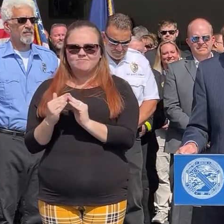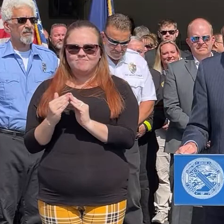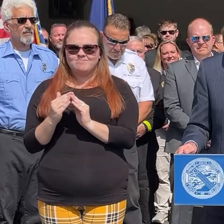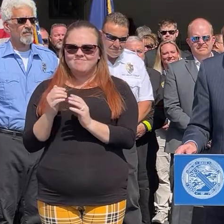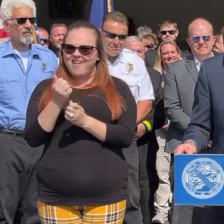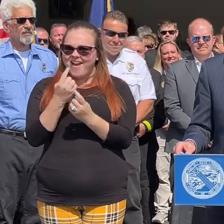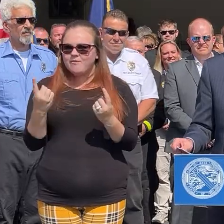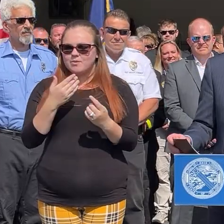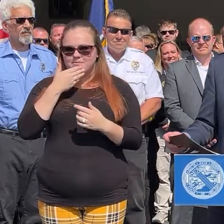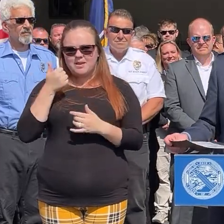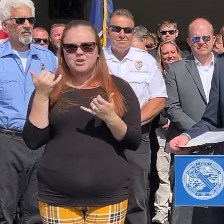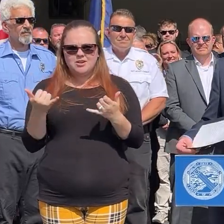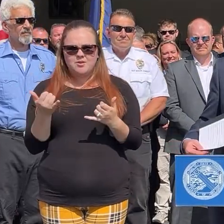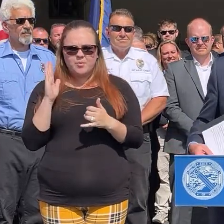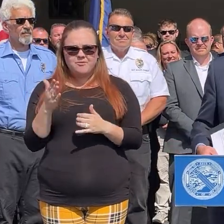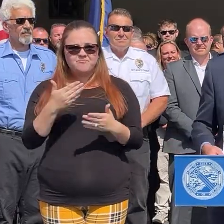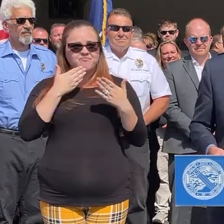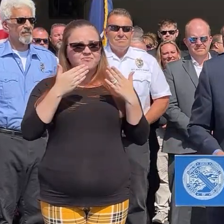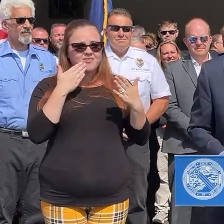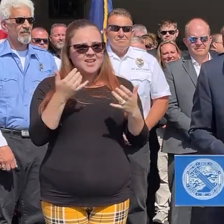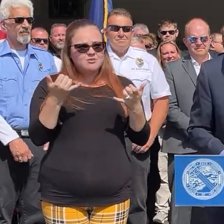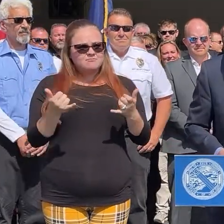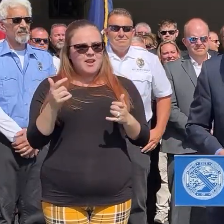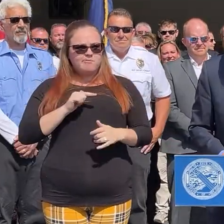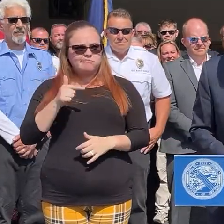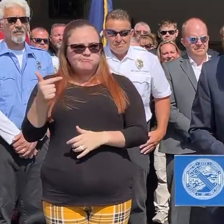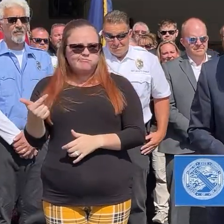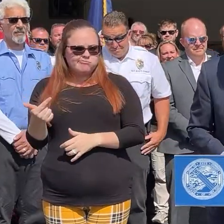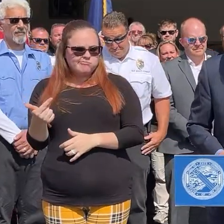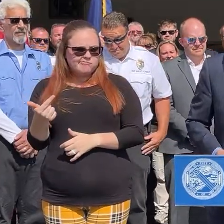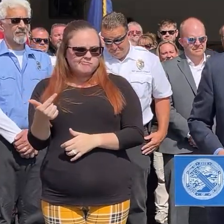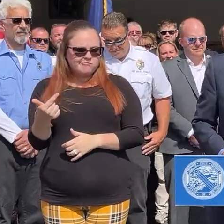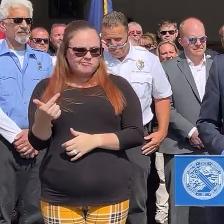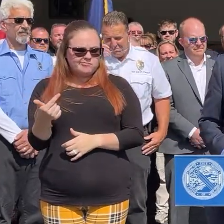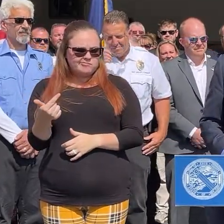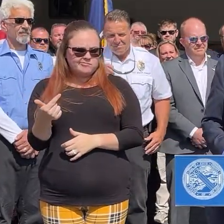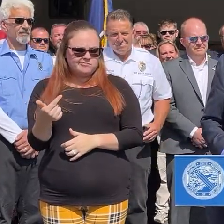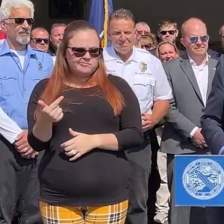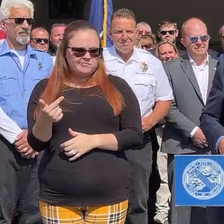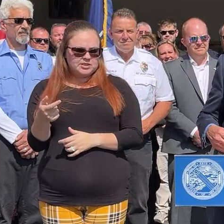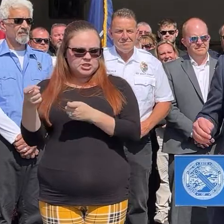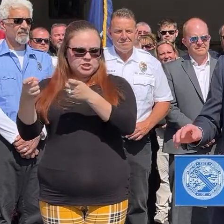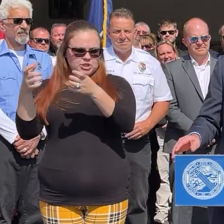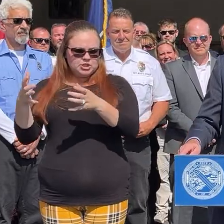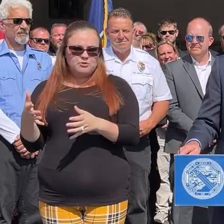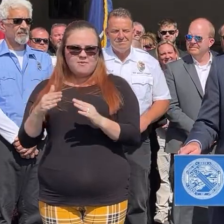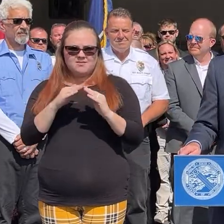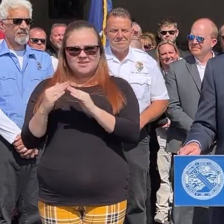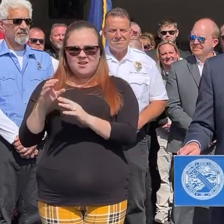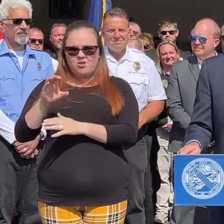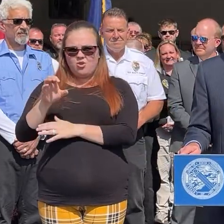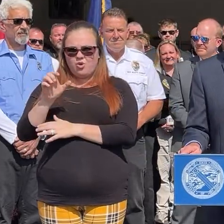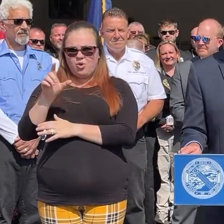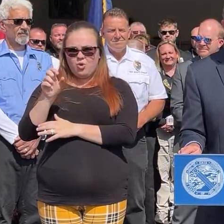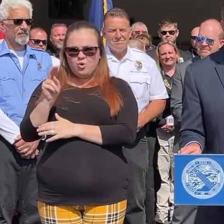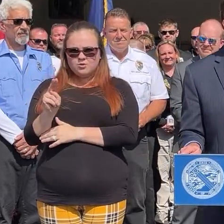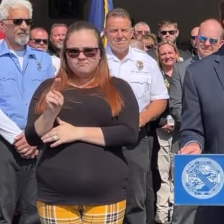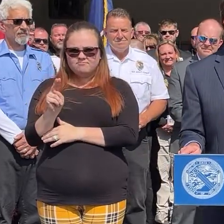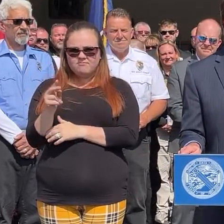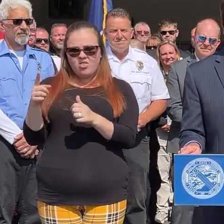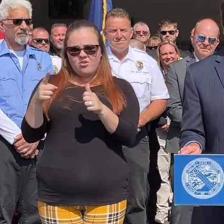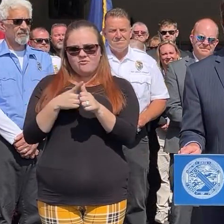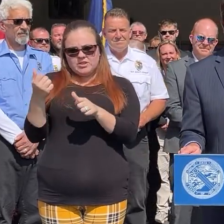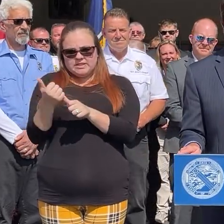all be better for it. Thank you, and it's now my pleasure to introduce to the podium the supervisor of the town of Colden, as well as the